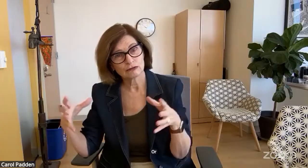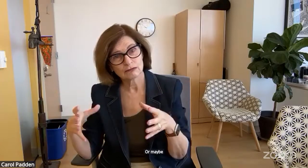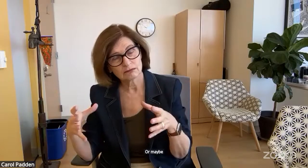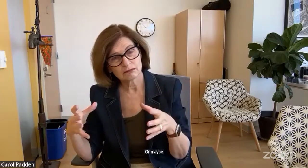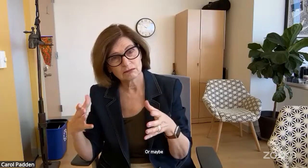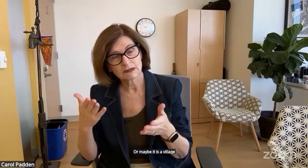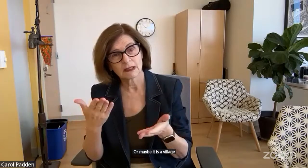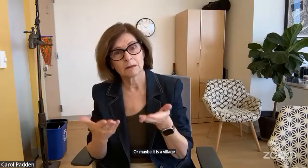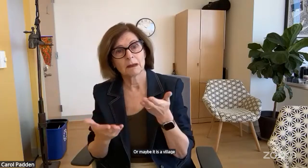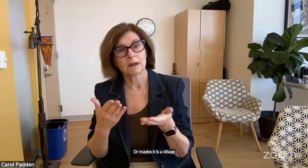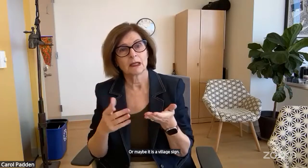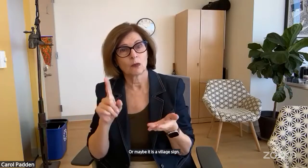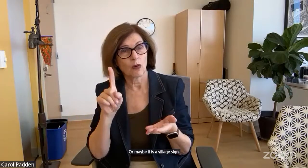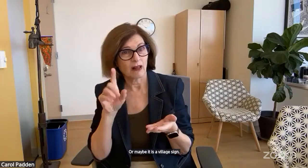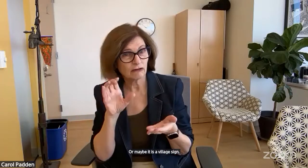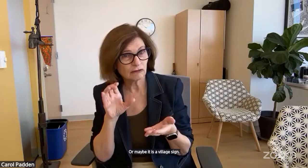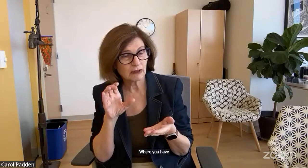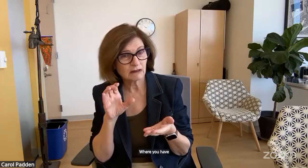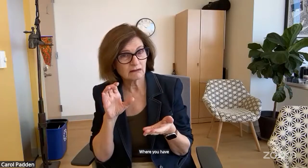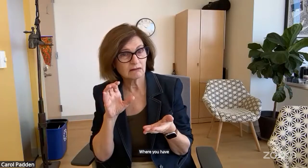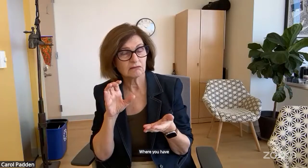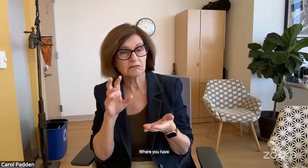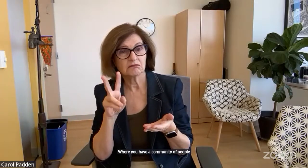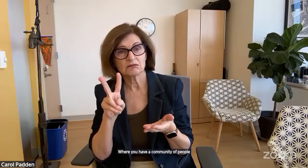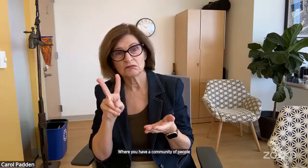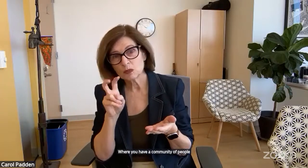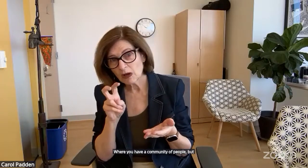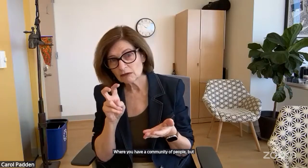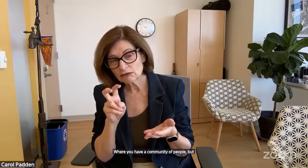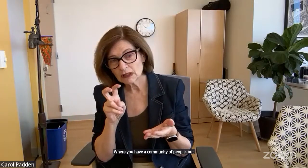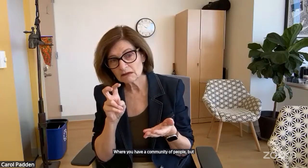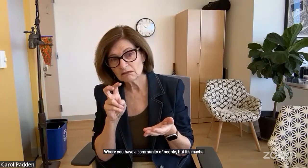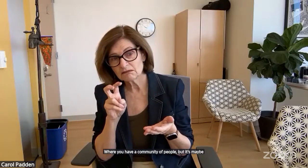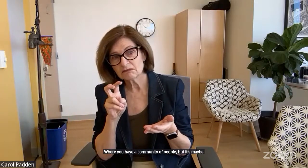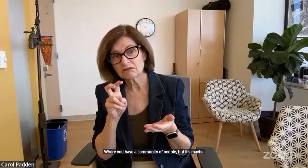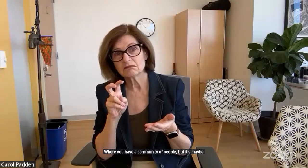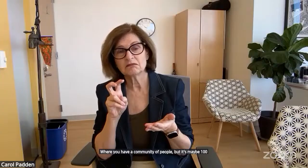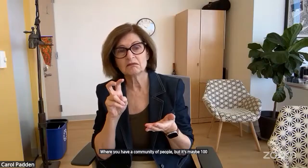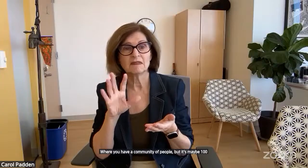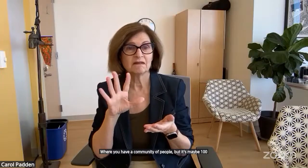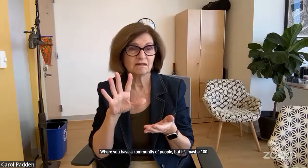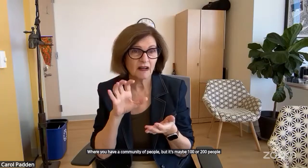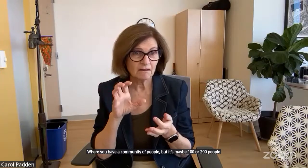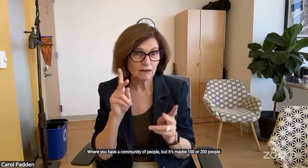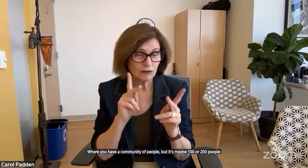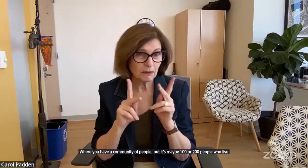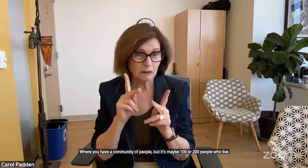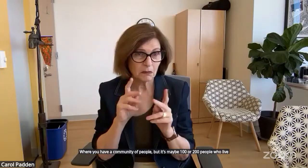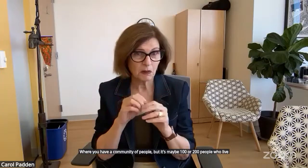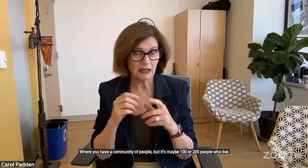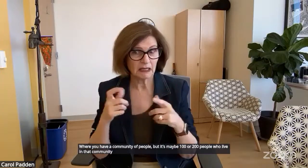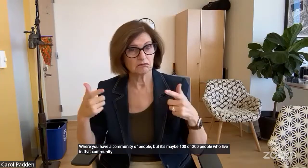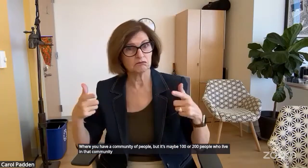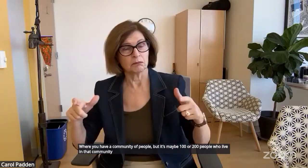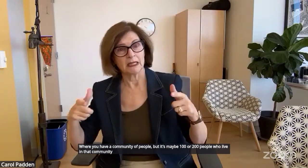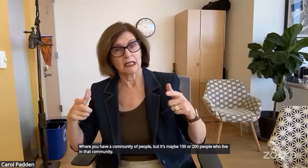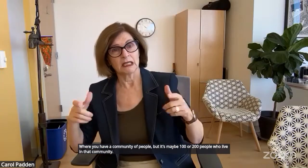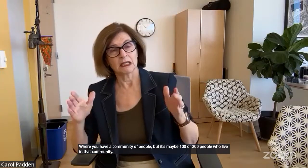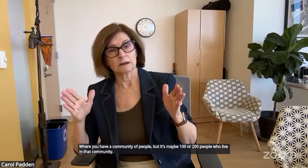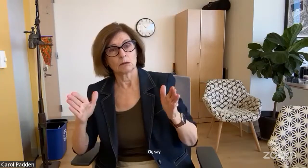village sign where you have a community of people, but it's maybe 100 or 200 people who live in that community, or say even